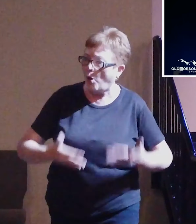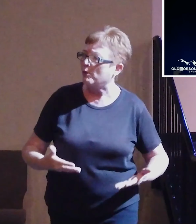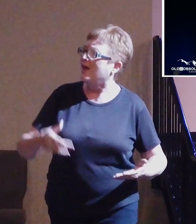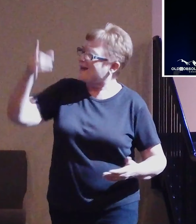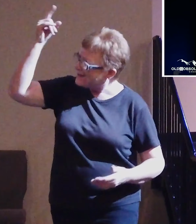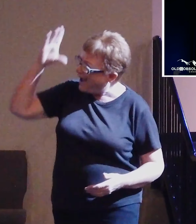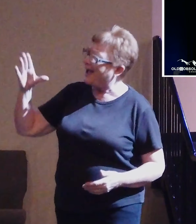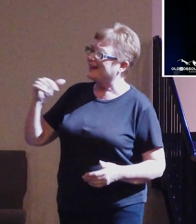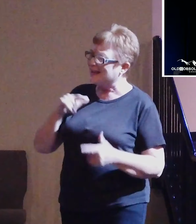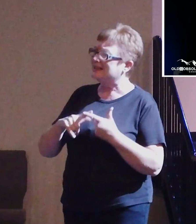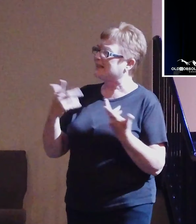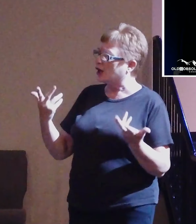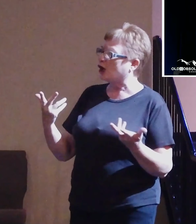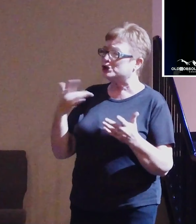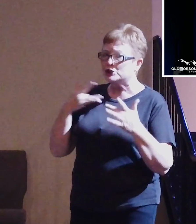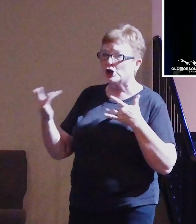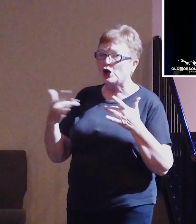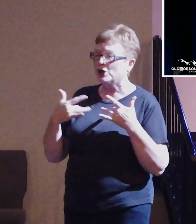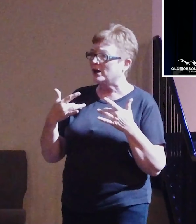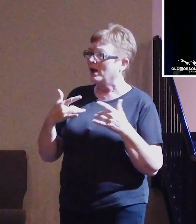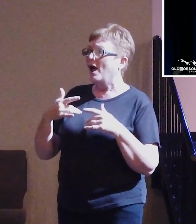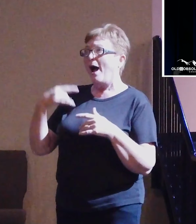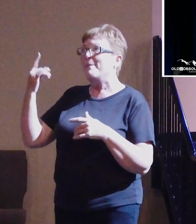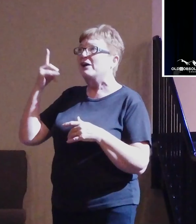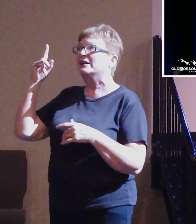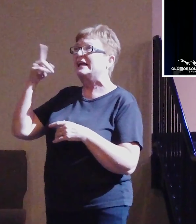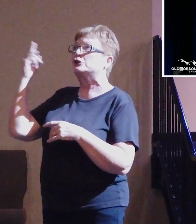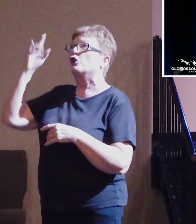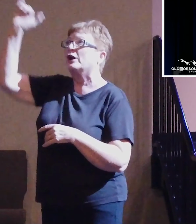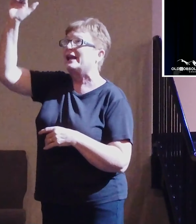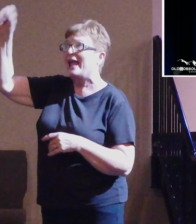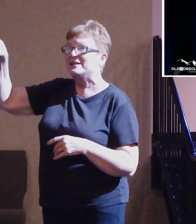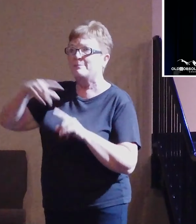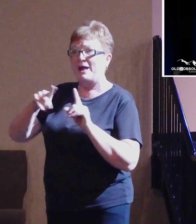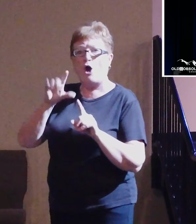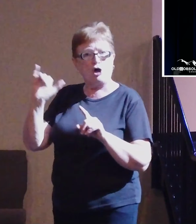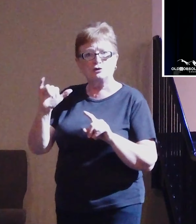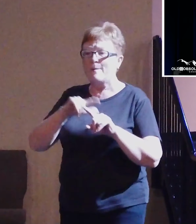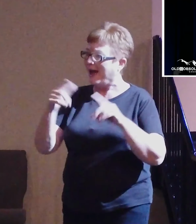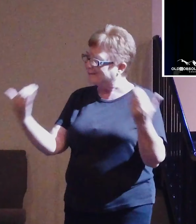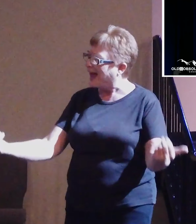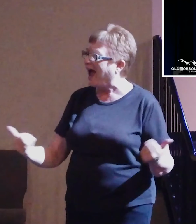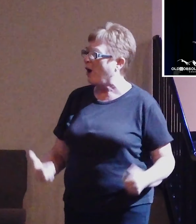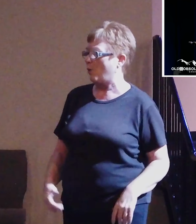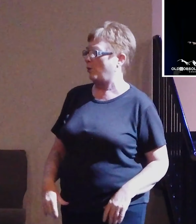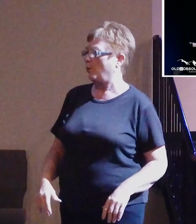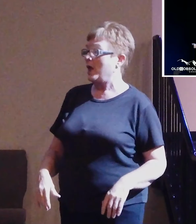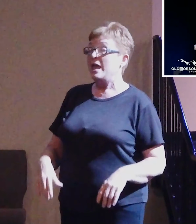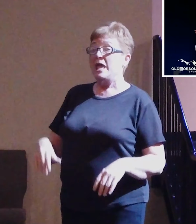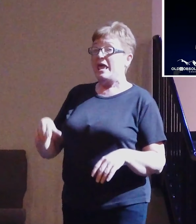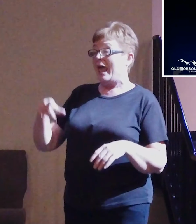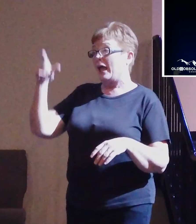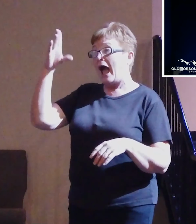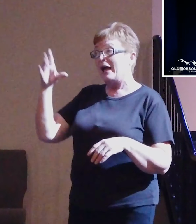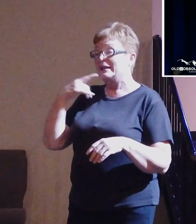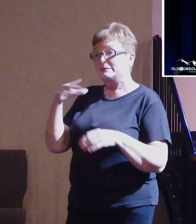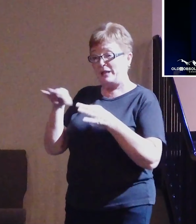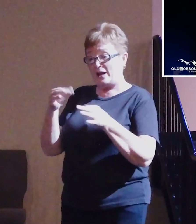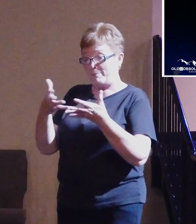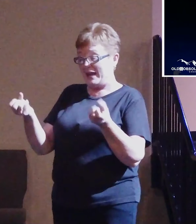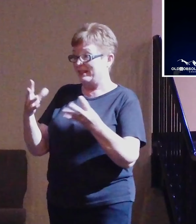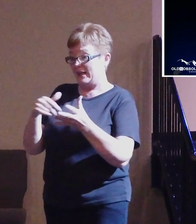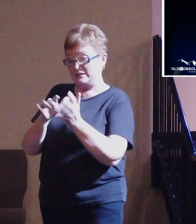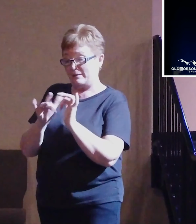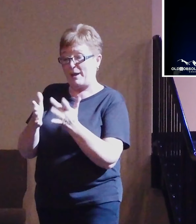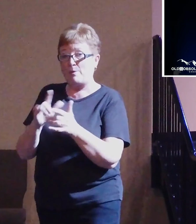not just about eternity, but he's also concerned about the here and now. And he has a lot to say in the word of God about how we as the people of